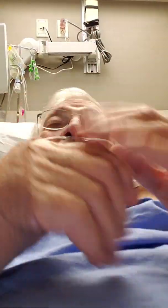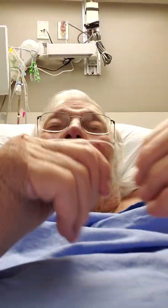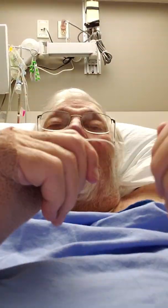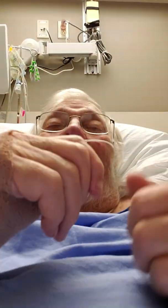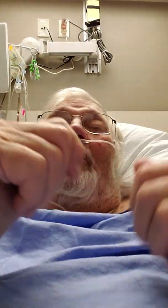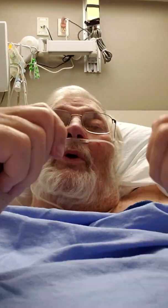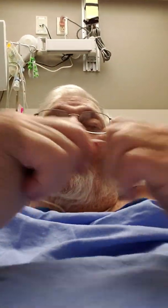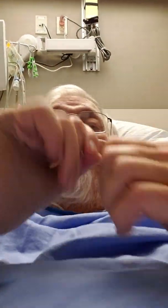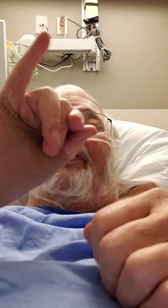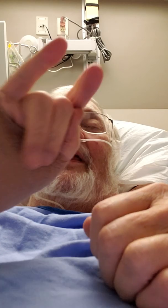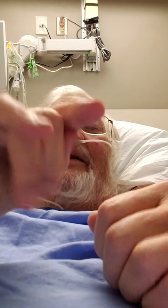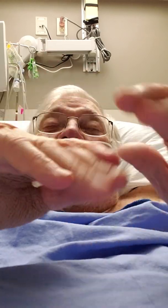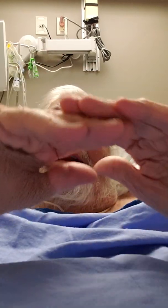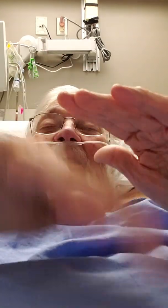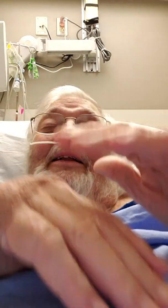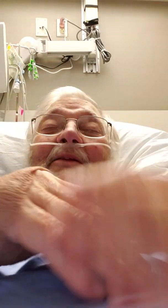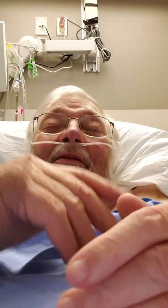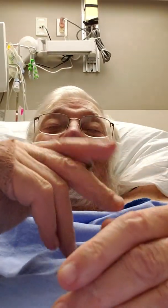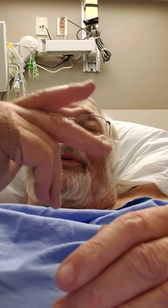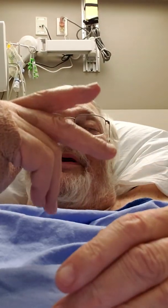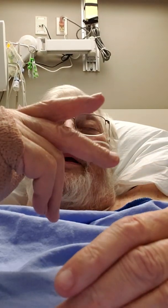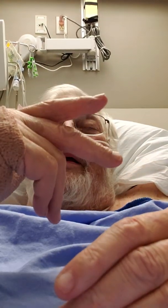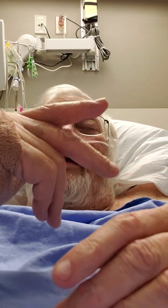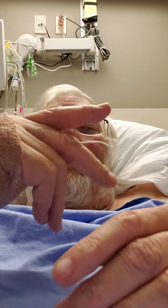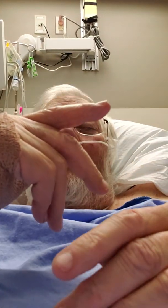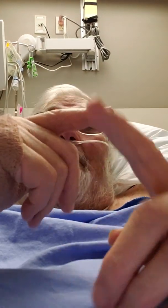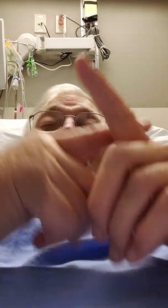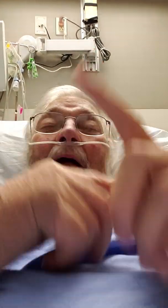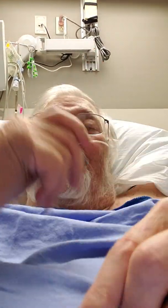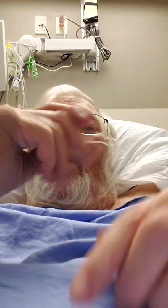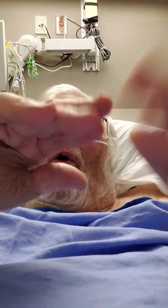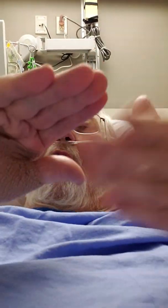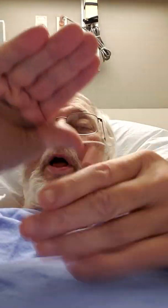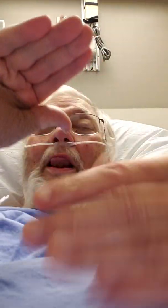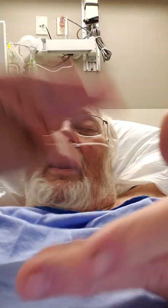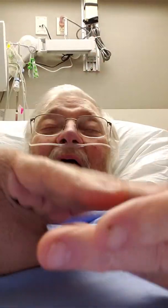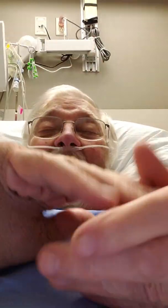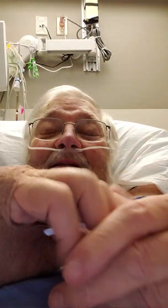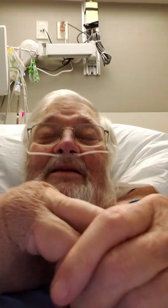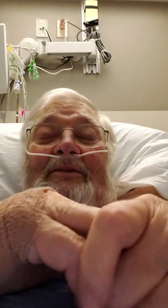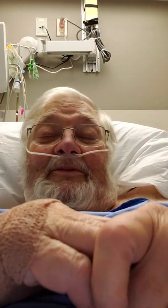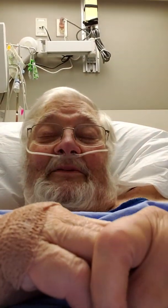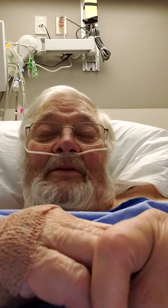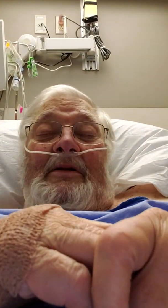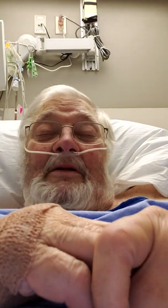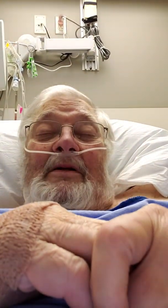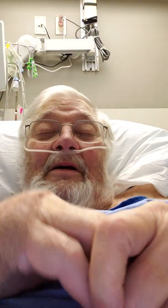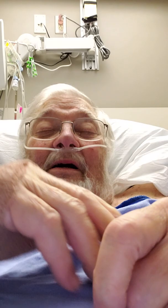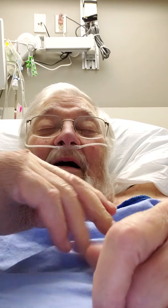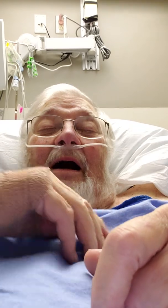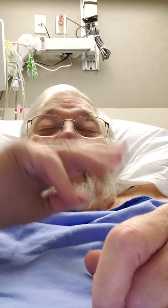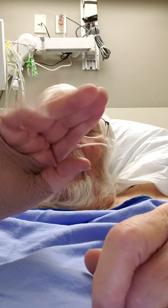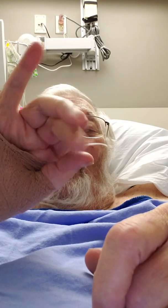gone within less than 3 months or less. I wish